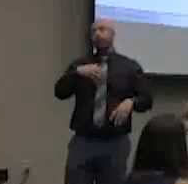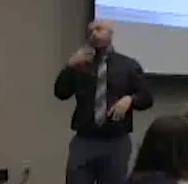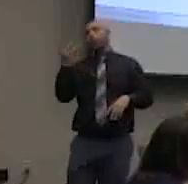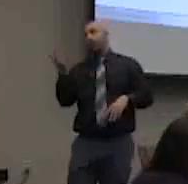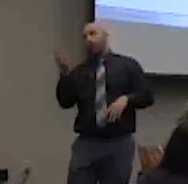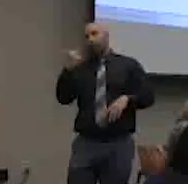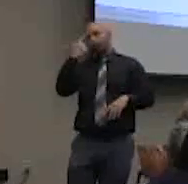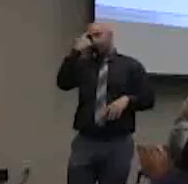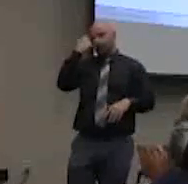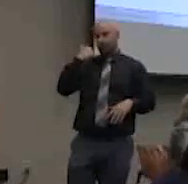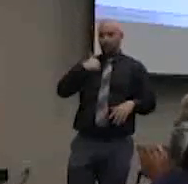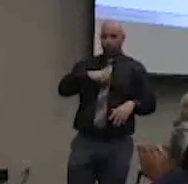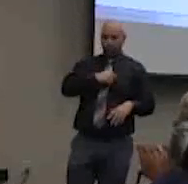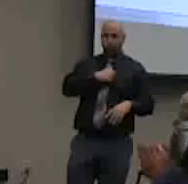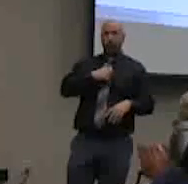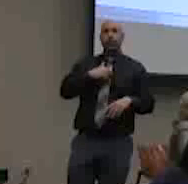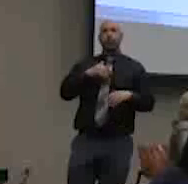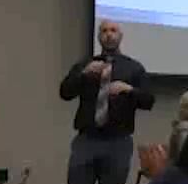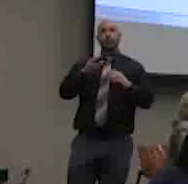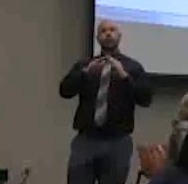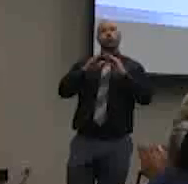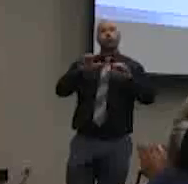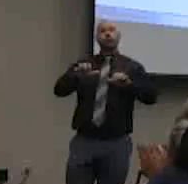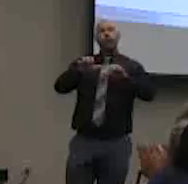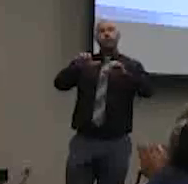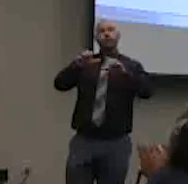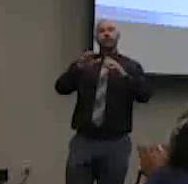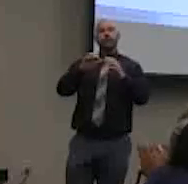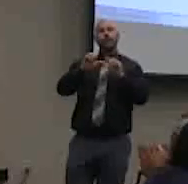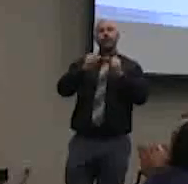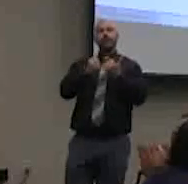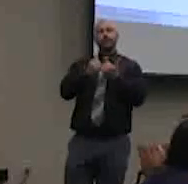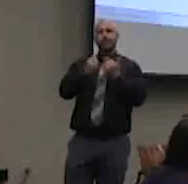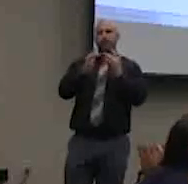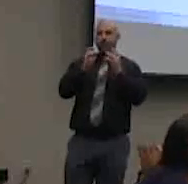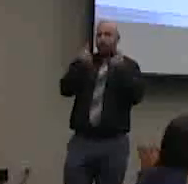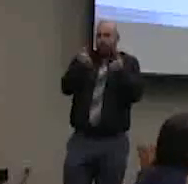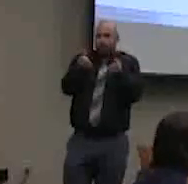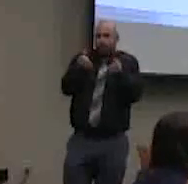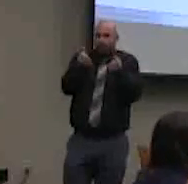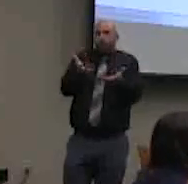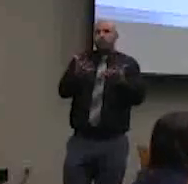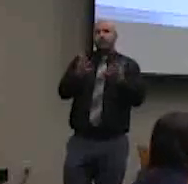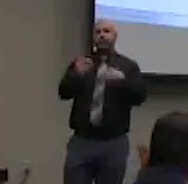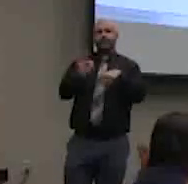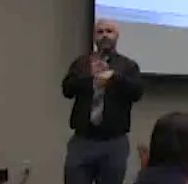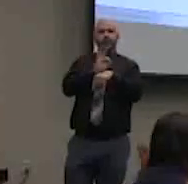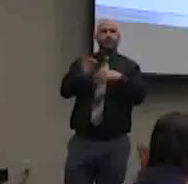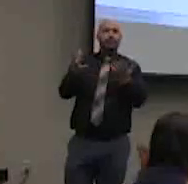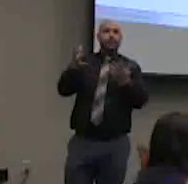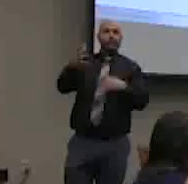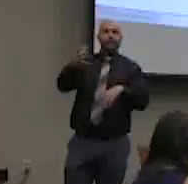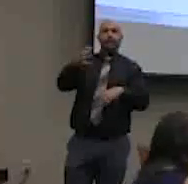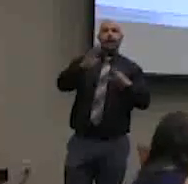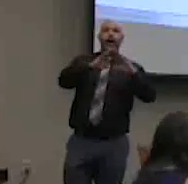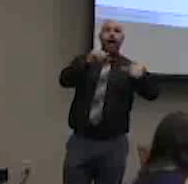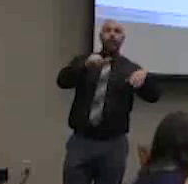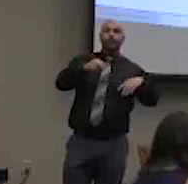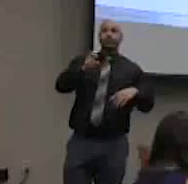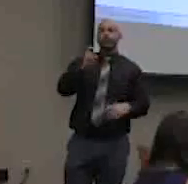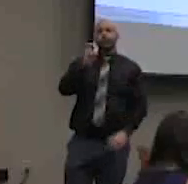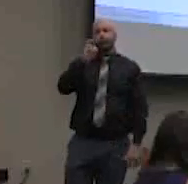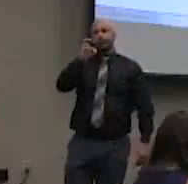a community action agency with a multi-function. We're housing, transportation, we